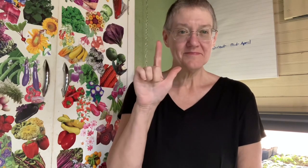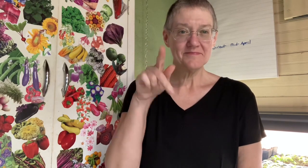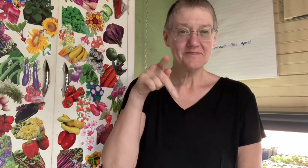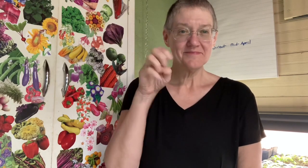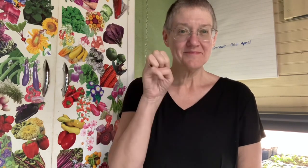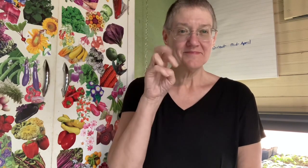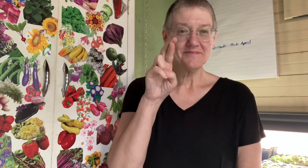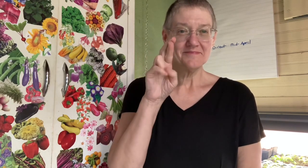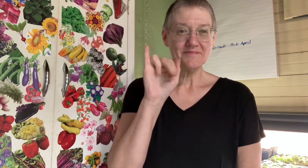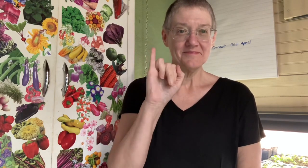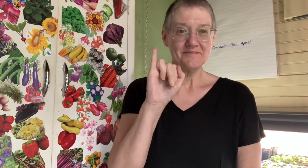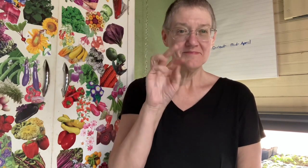periwinkle.